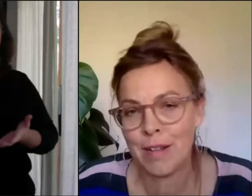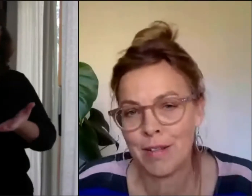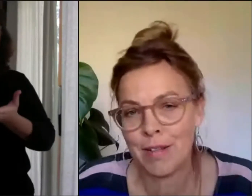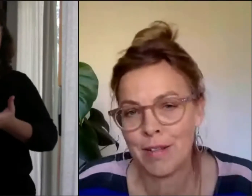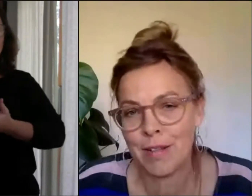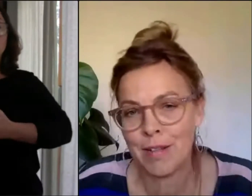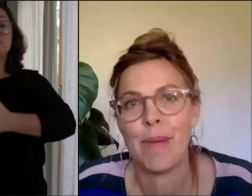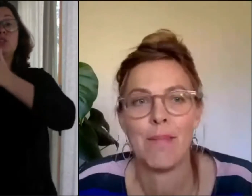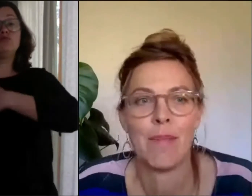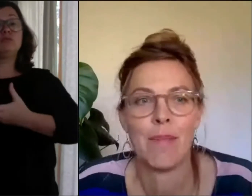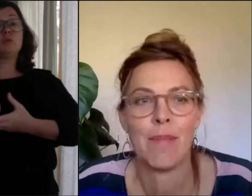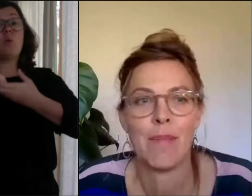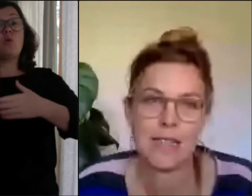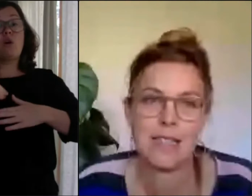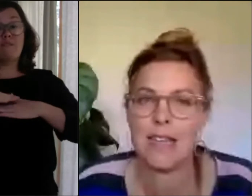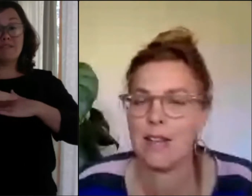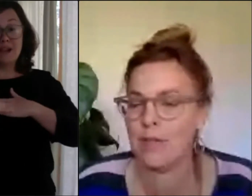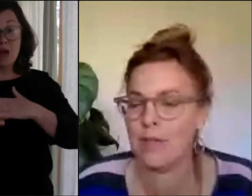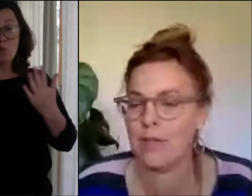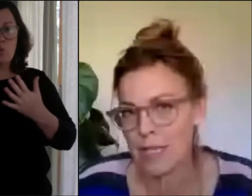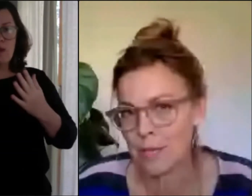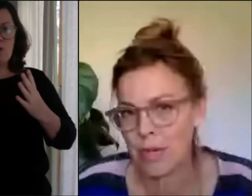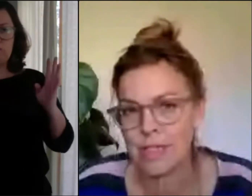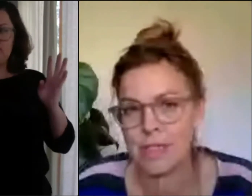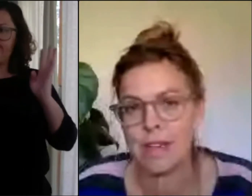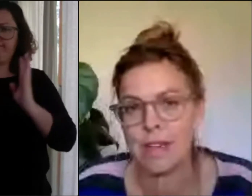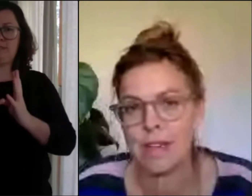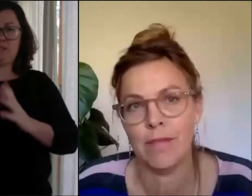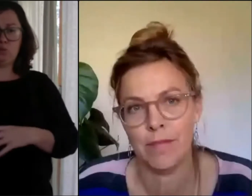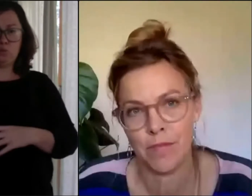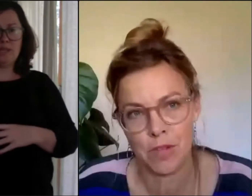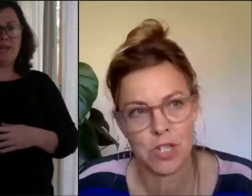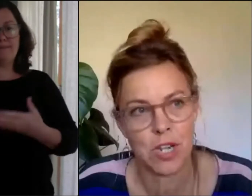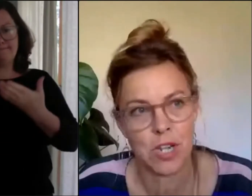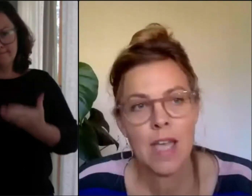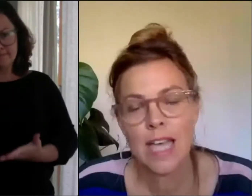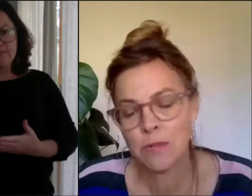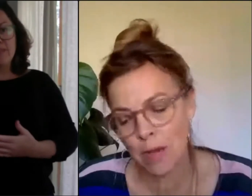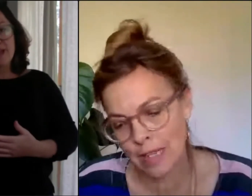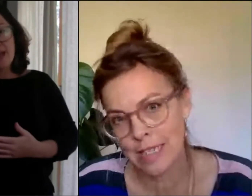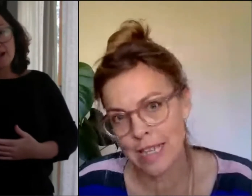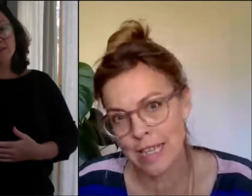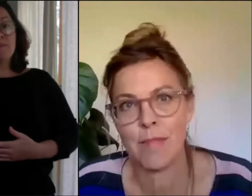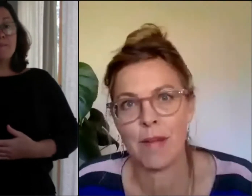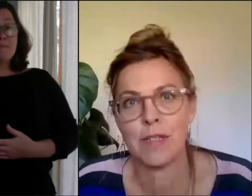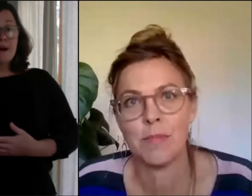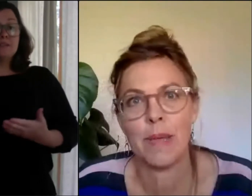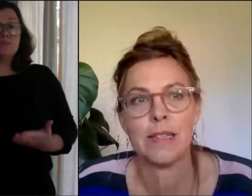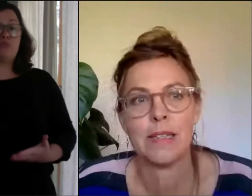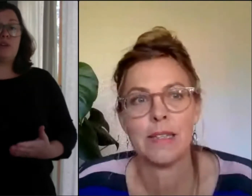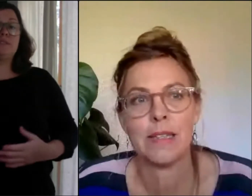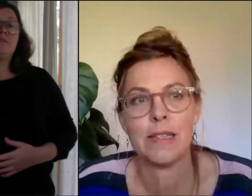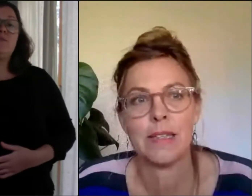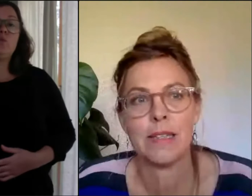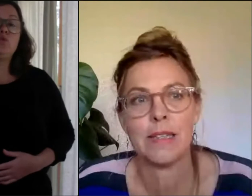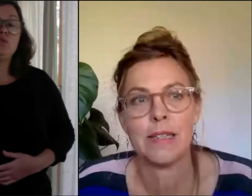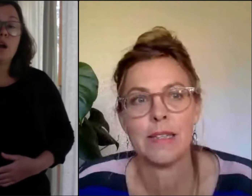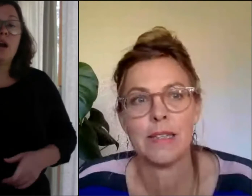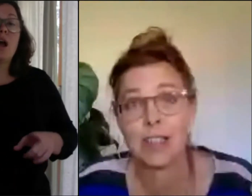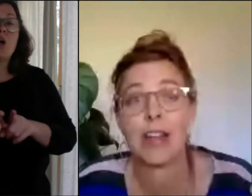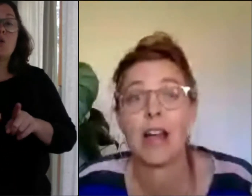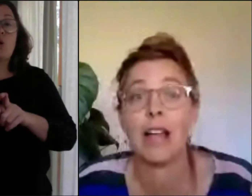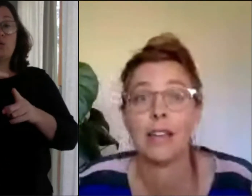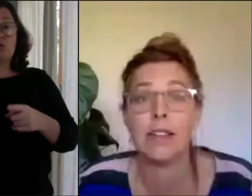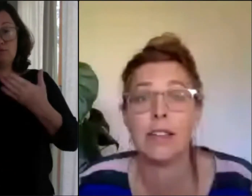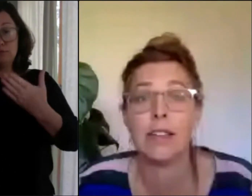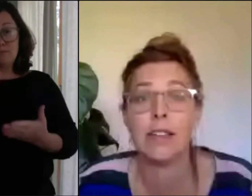we're meeting on today and pay my respects to the elders past, present and future, as well as extend my respects to any Aboriginal and